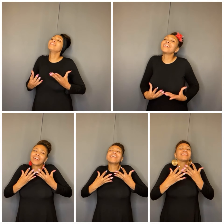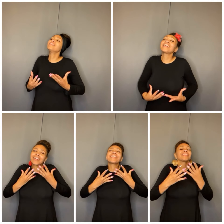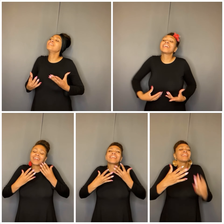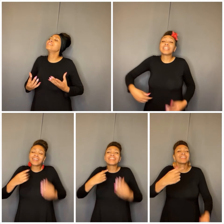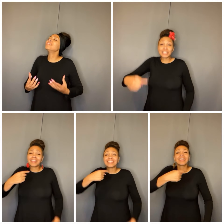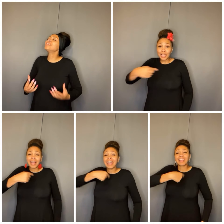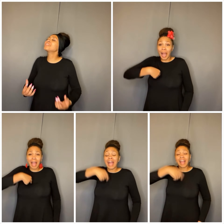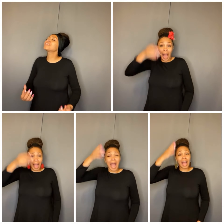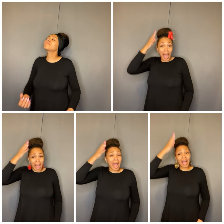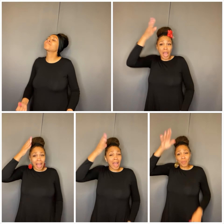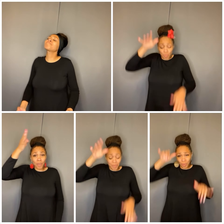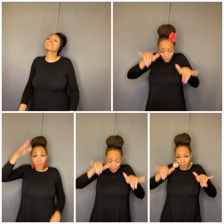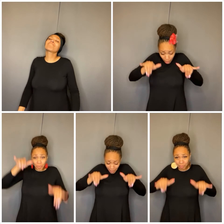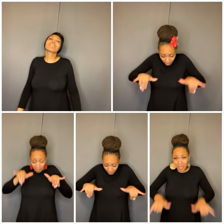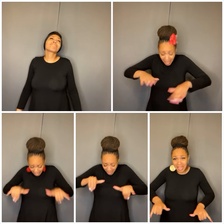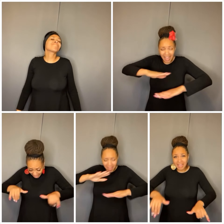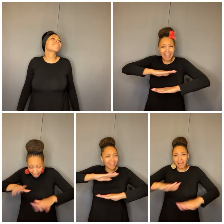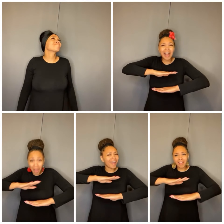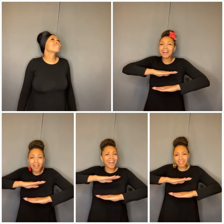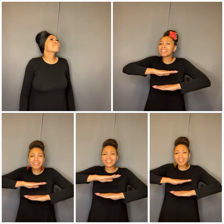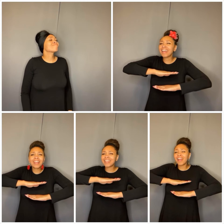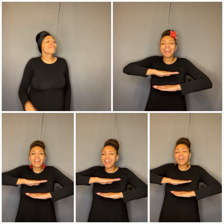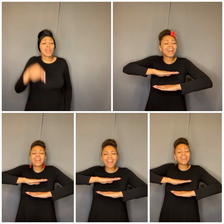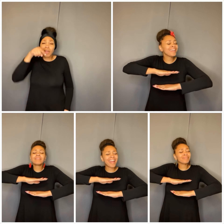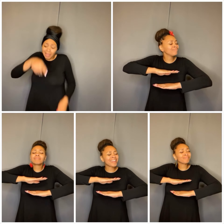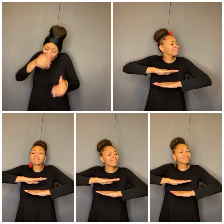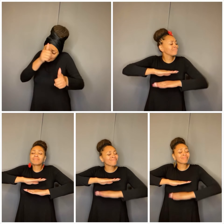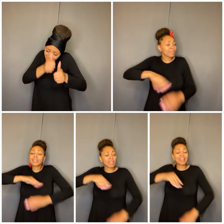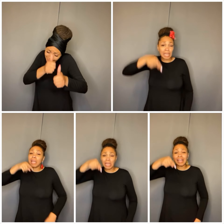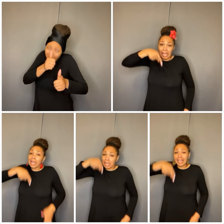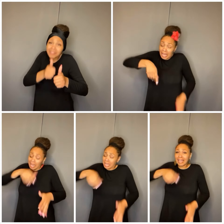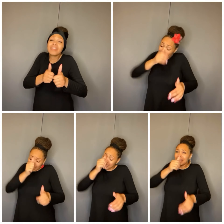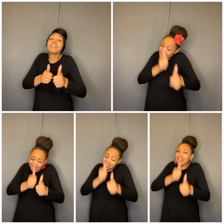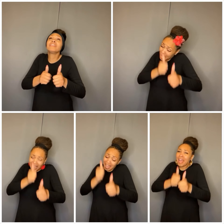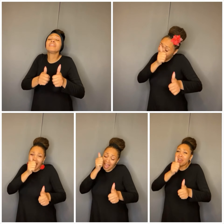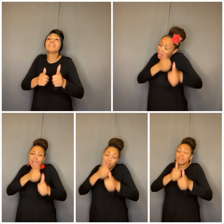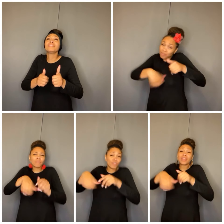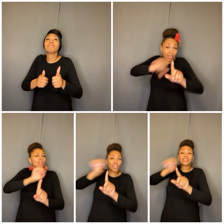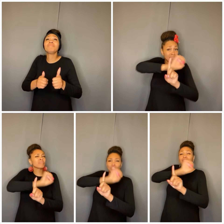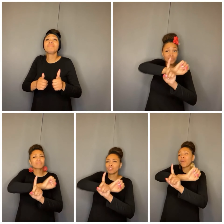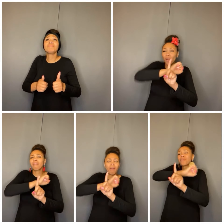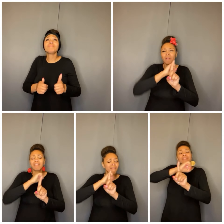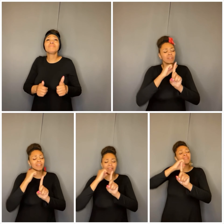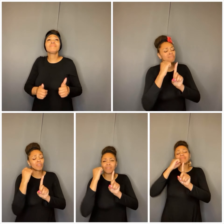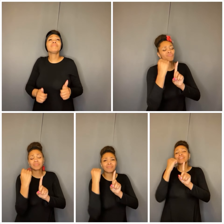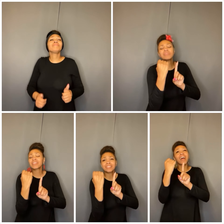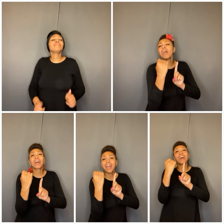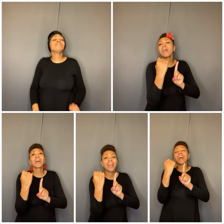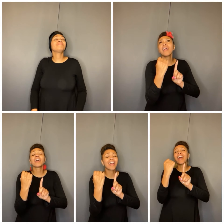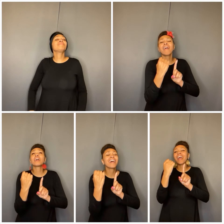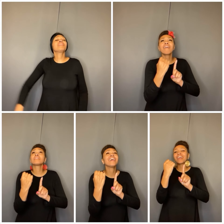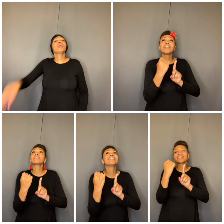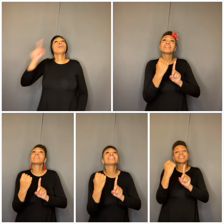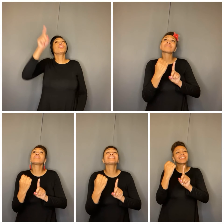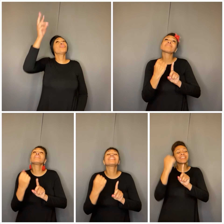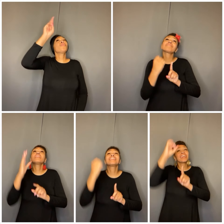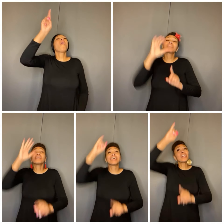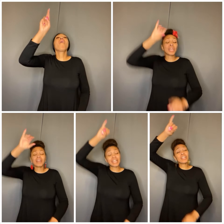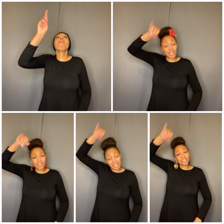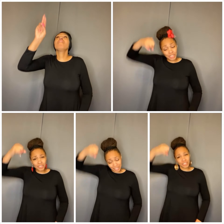And I will be content in every circumstance You are